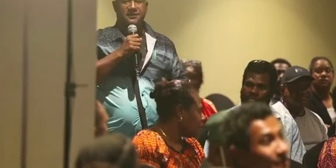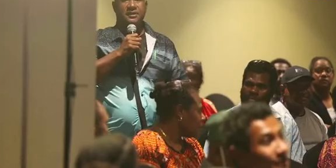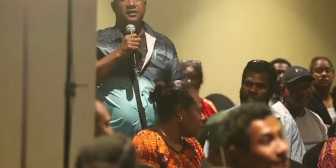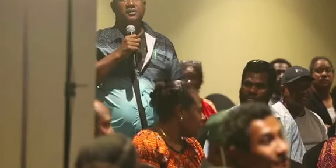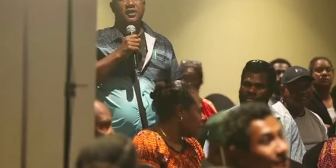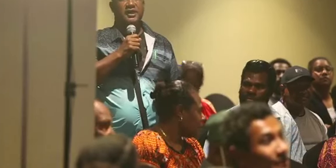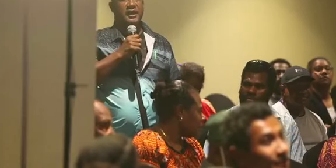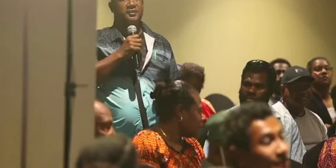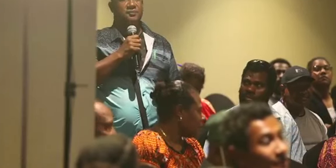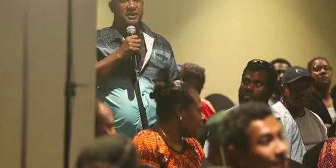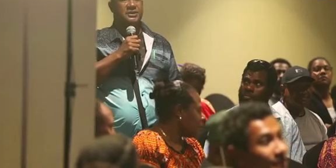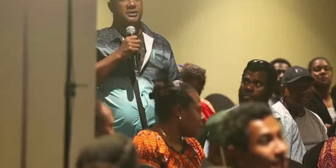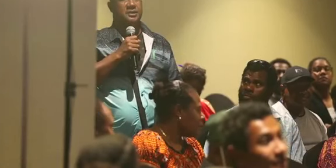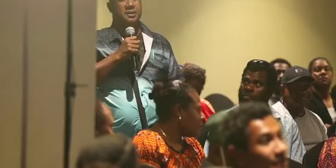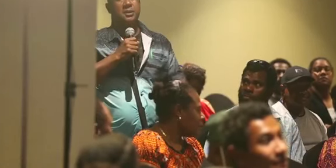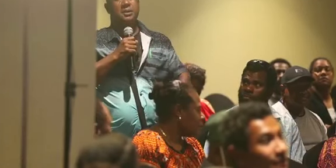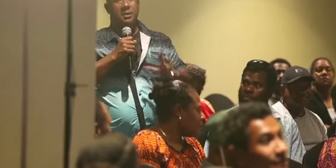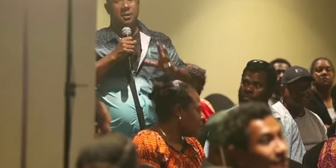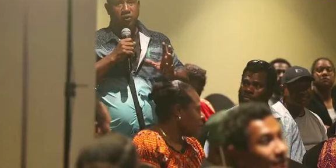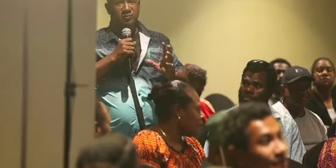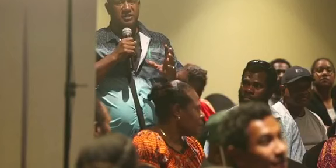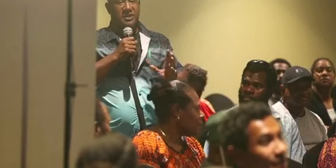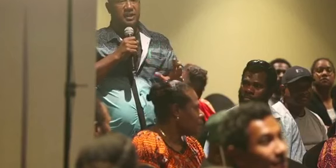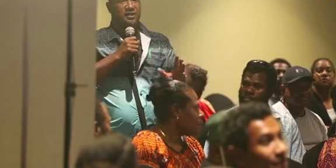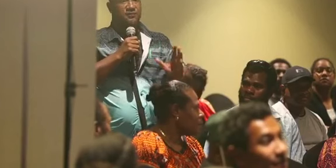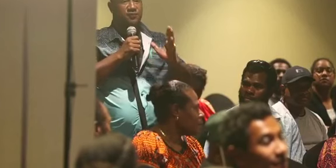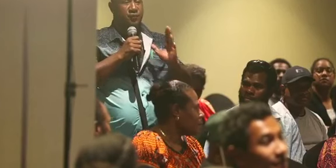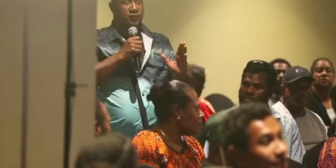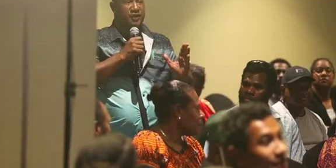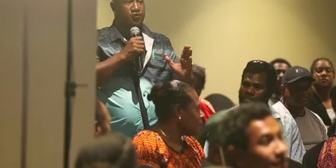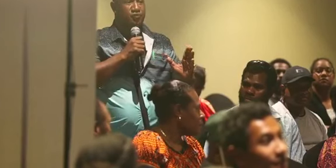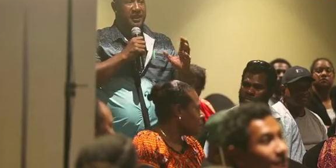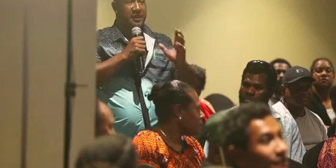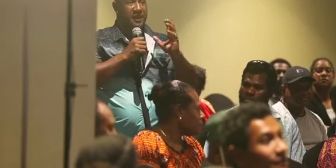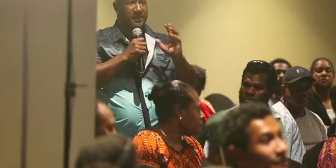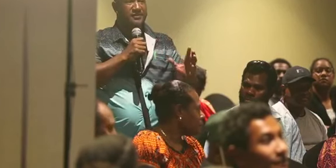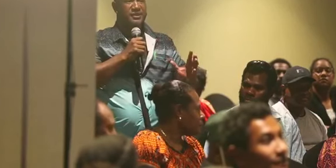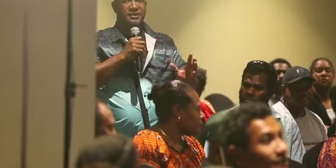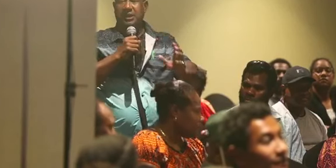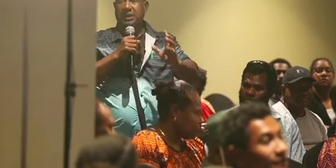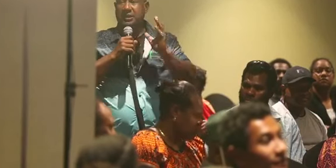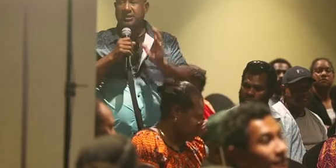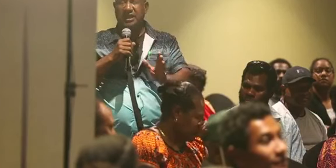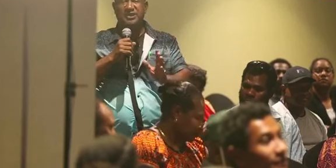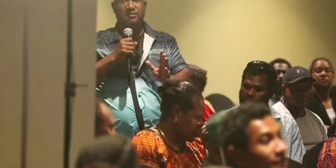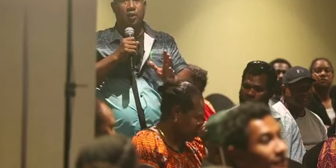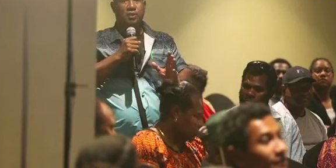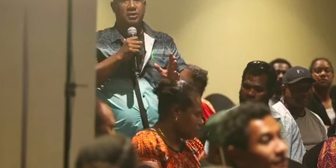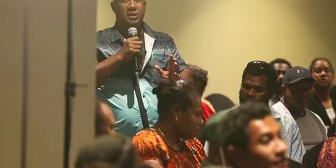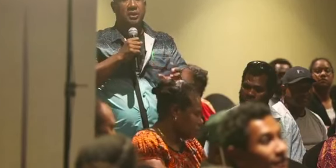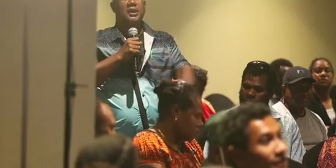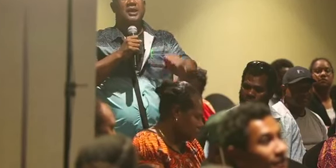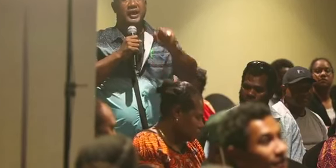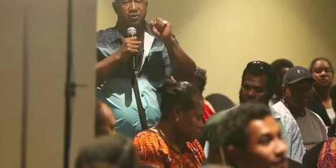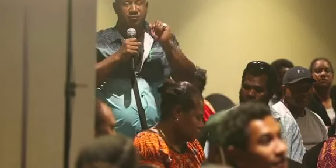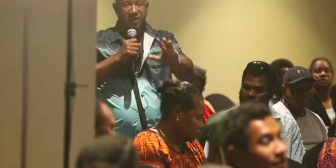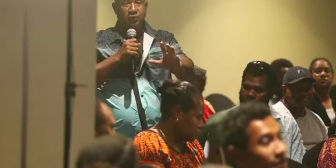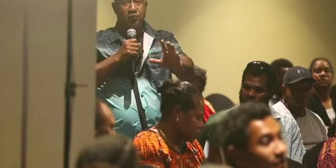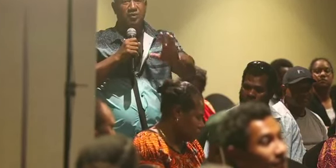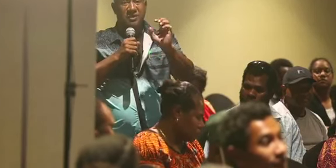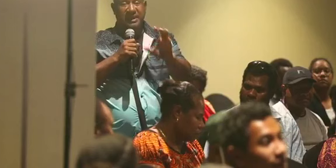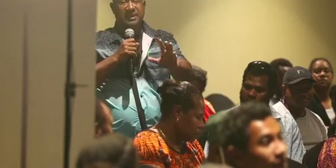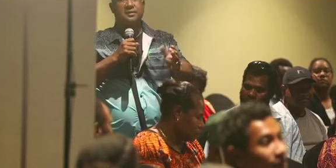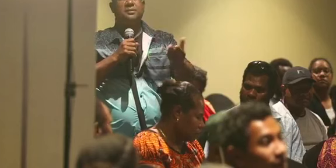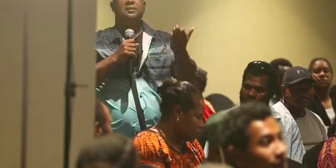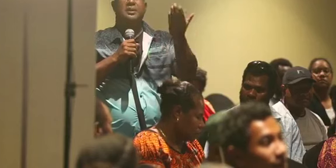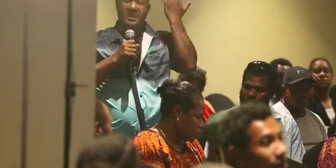Yeah, stop straight lawyer and please work in this line. If we need to make amendments, change some laws, now you may to